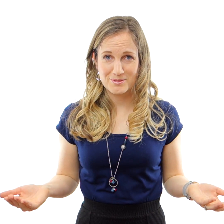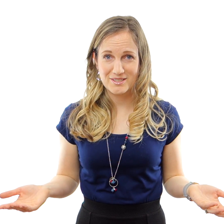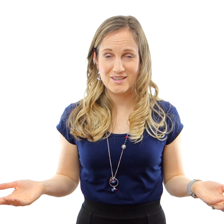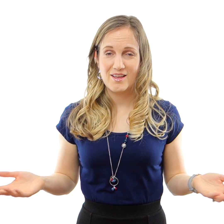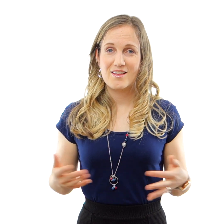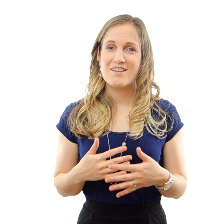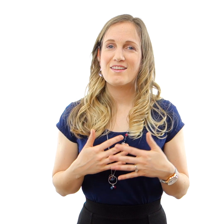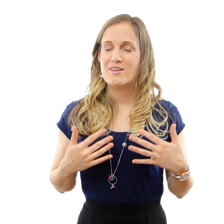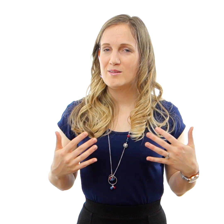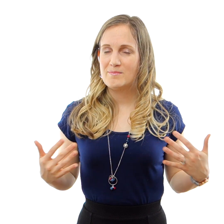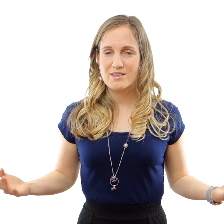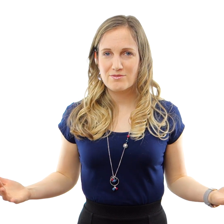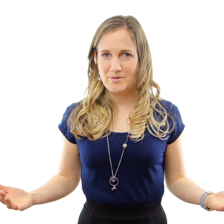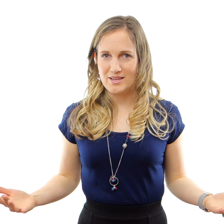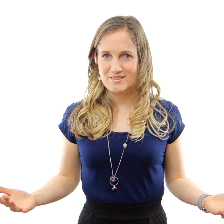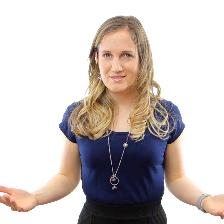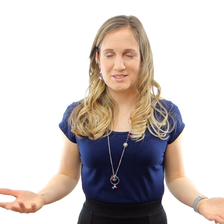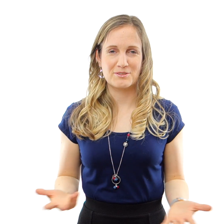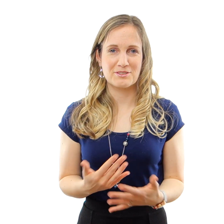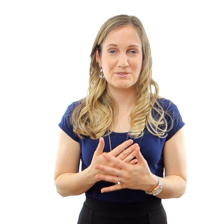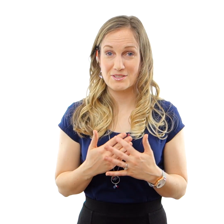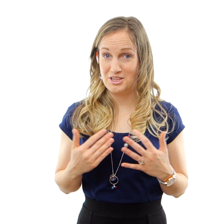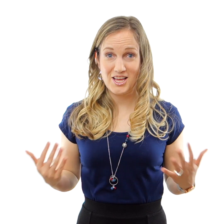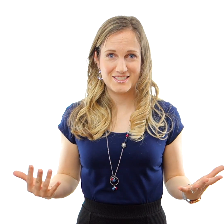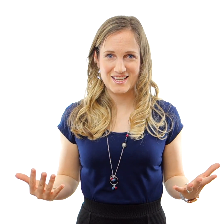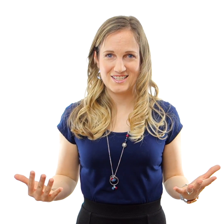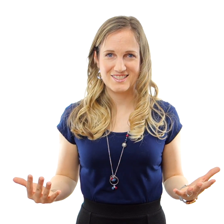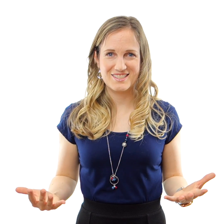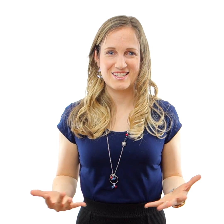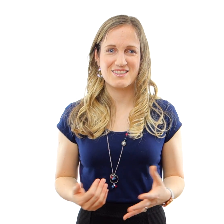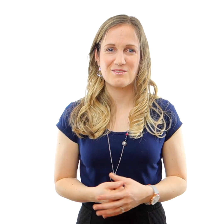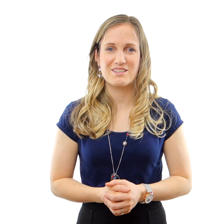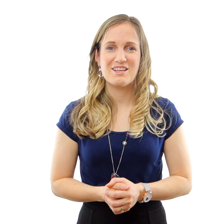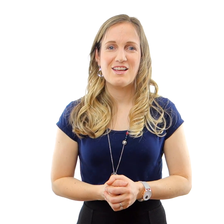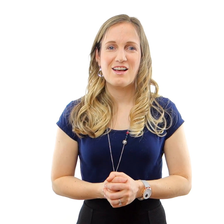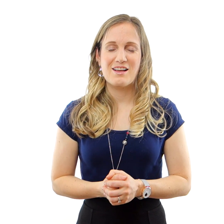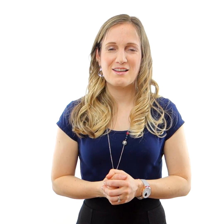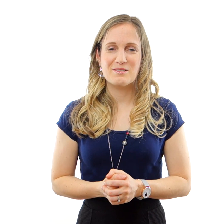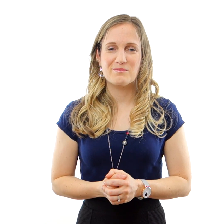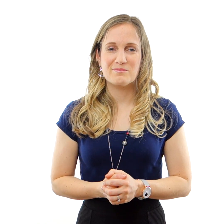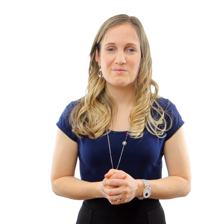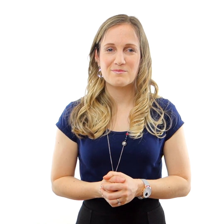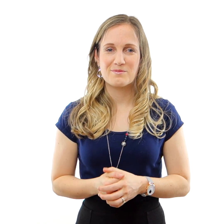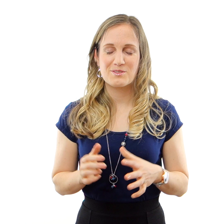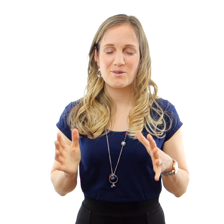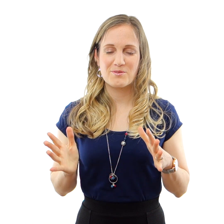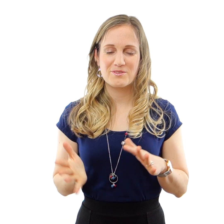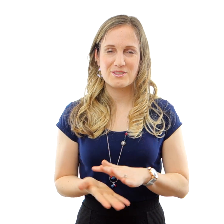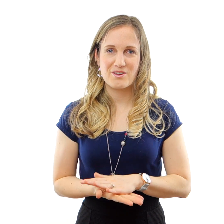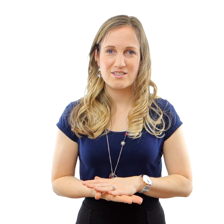interpreted many different ways. You could use a lot of signs to say this one. So really try